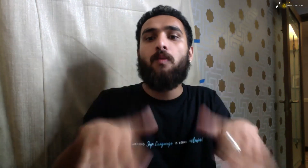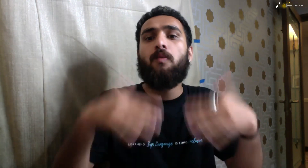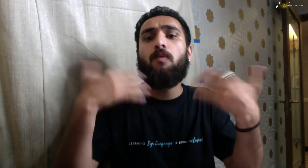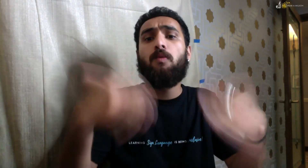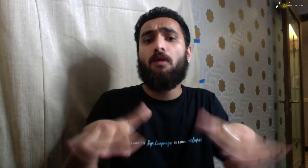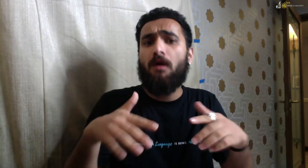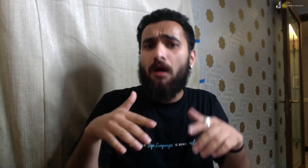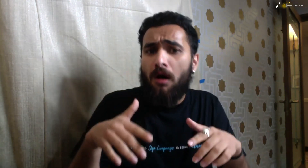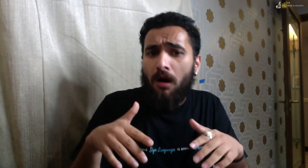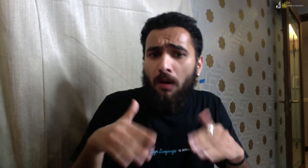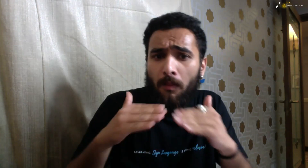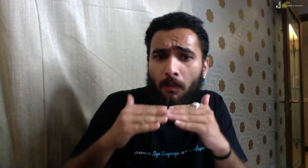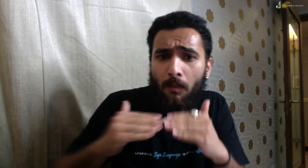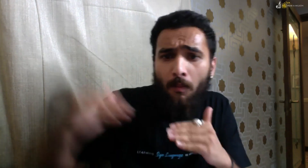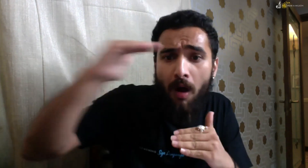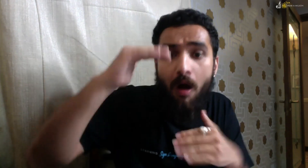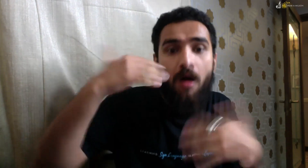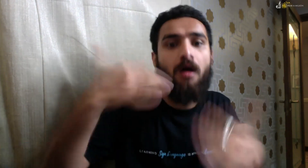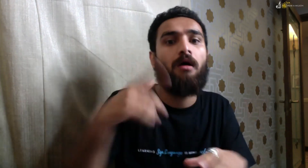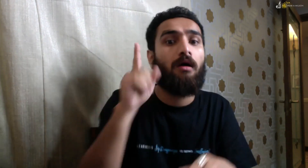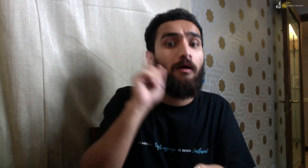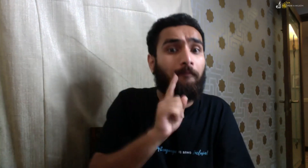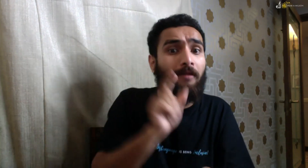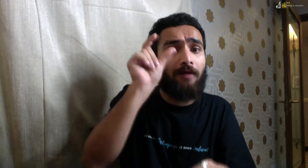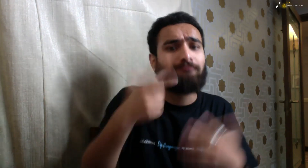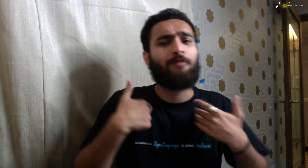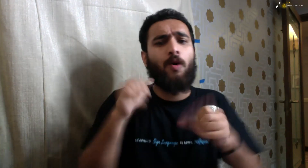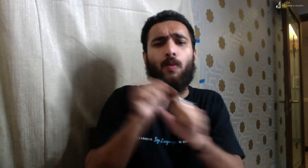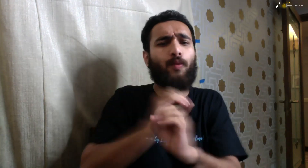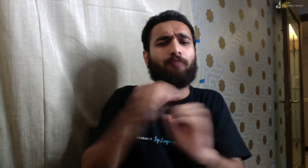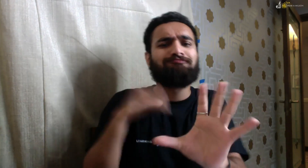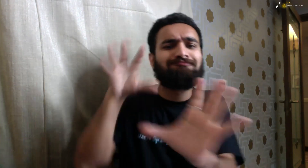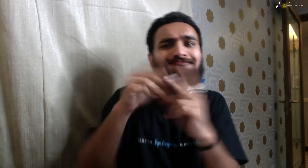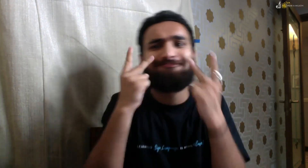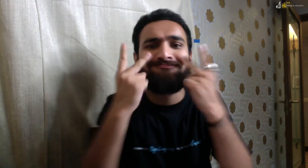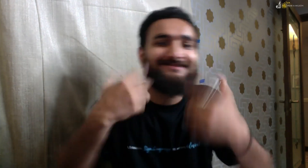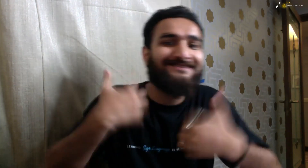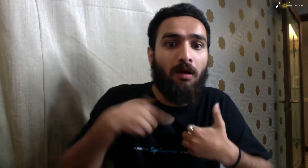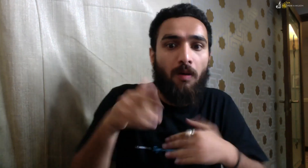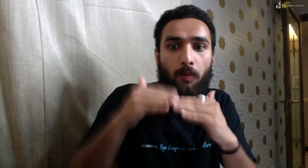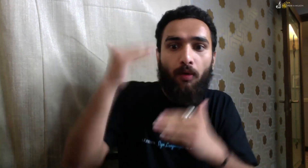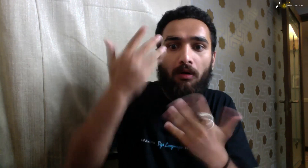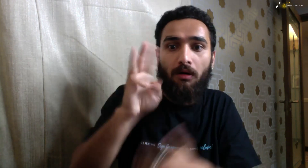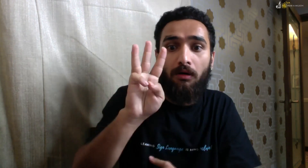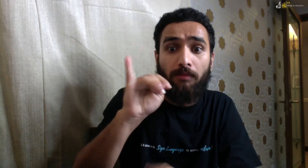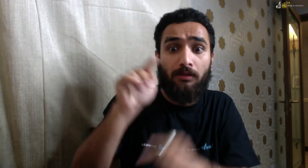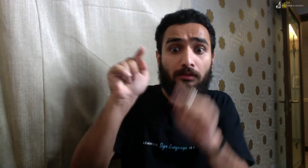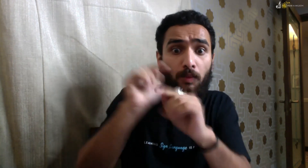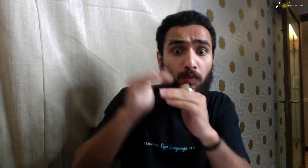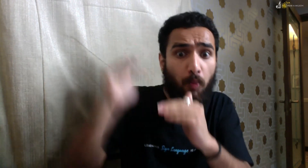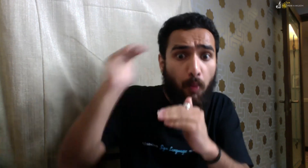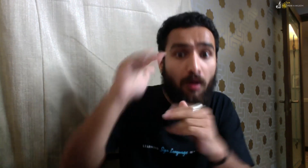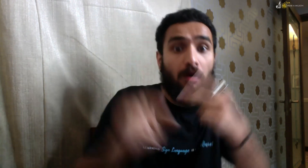right. Excellent. A lot of people are deaf individual themselves who are just here to learn and